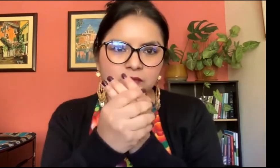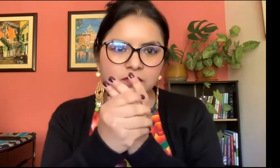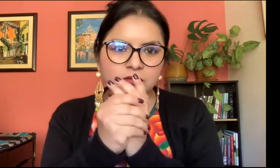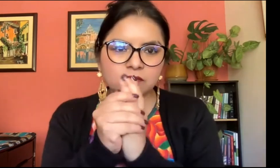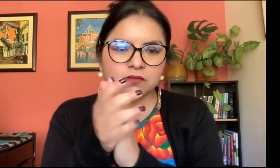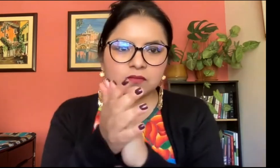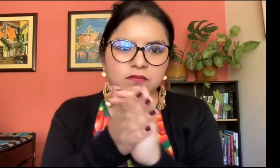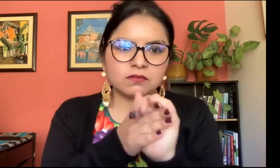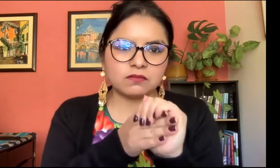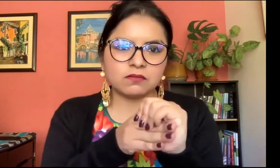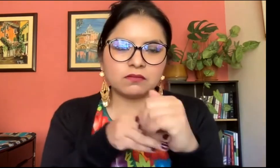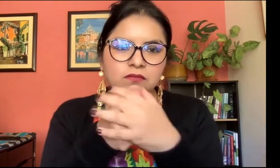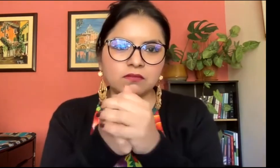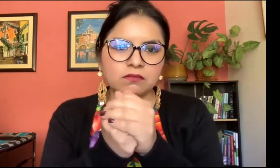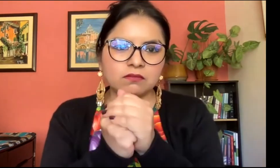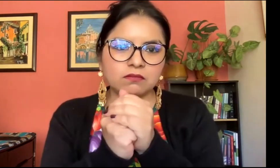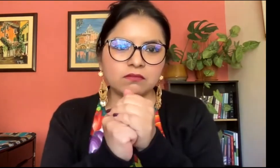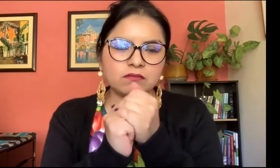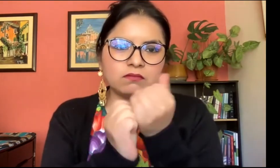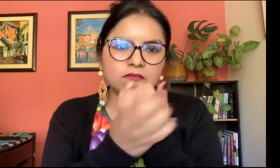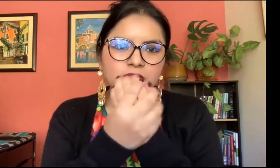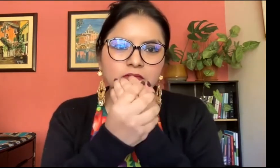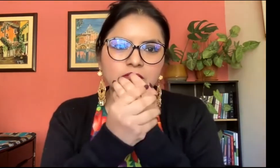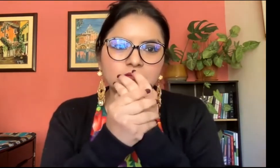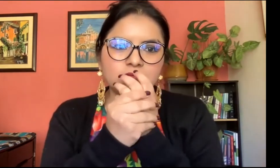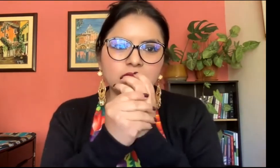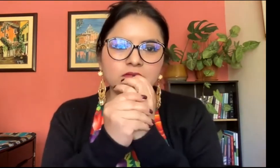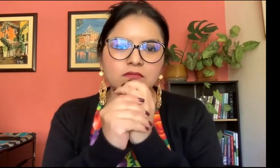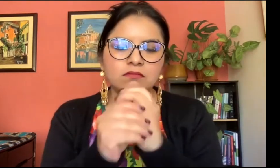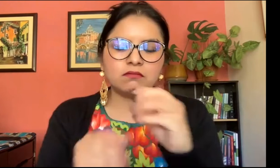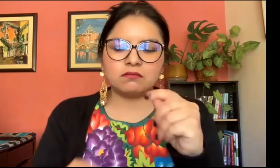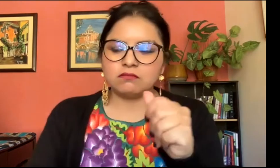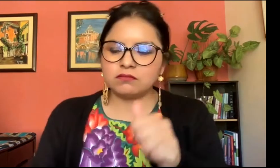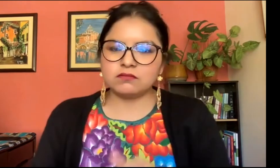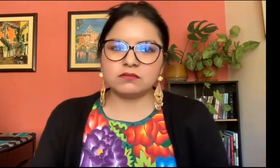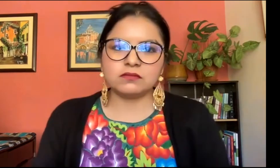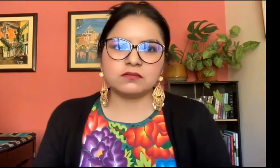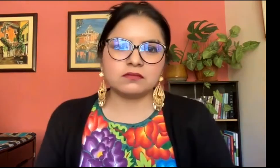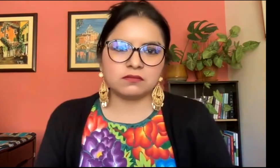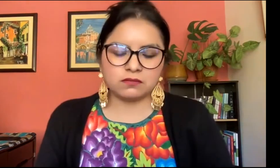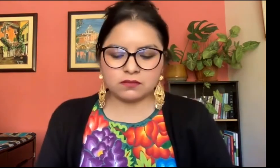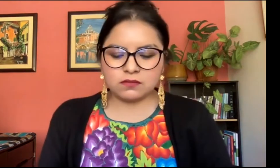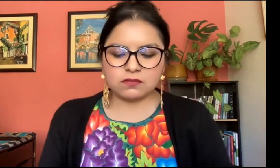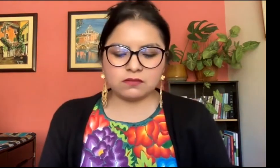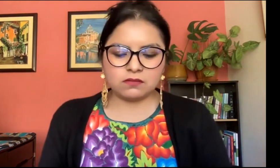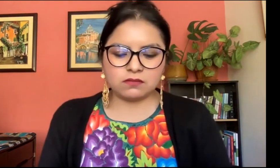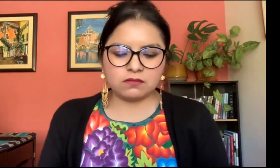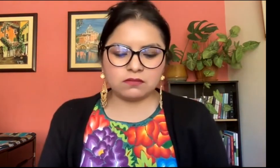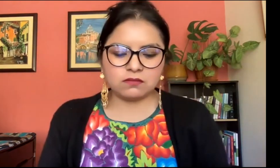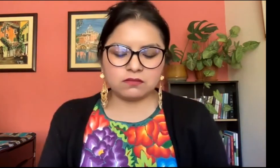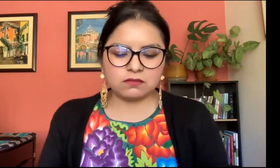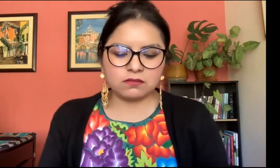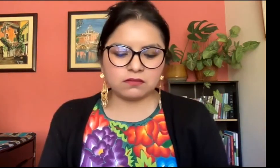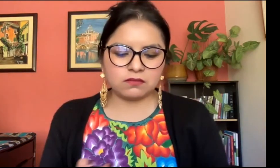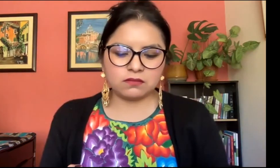unthinkable to do things without putting women at the center. There will be a blunder not to put indigenous